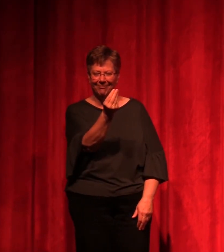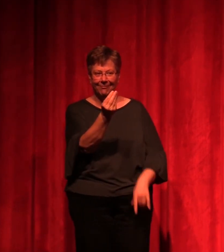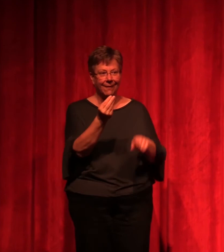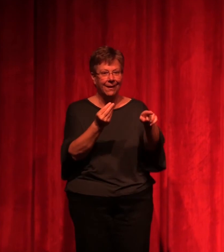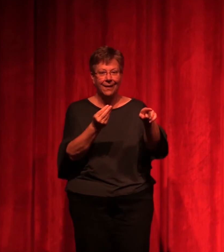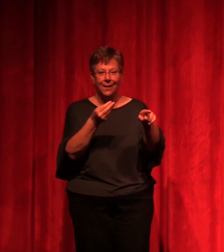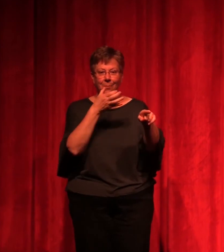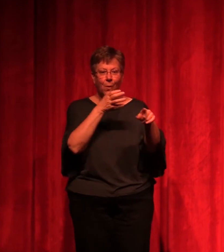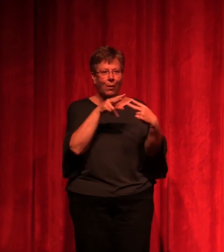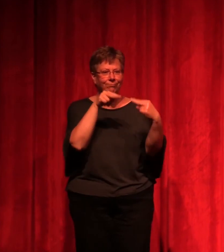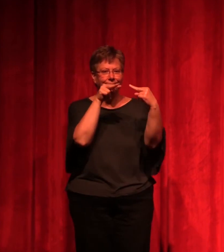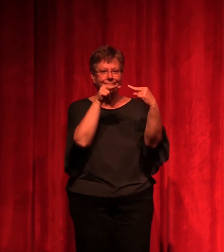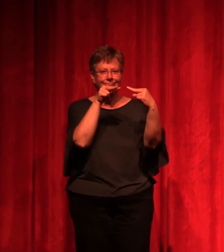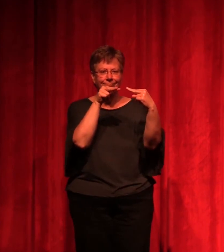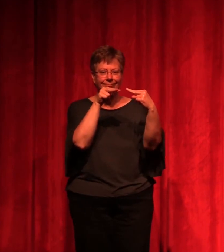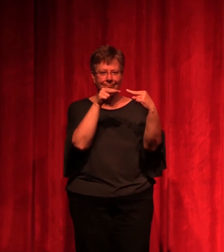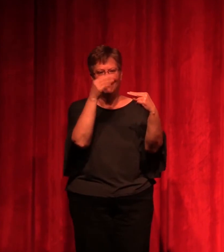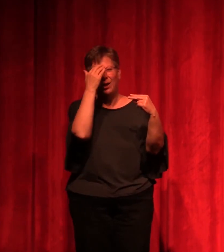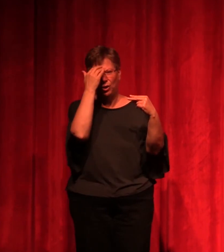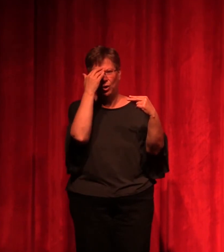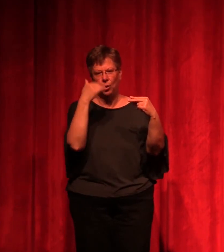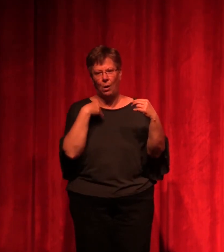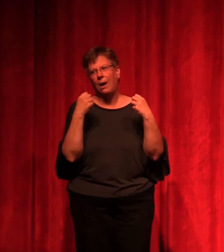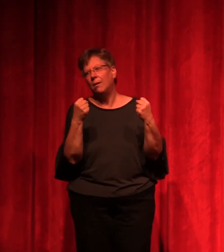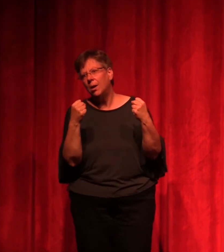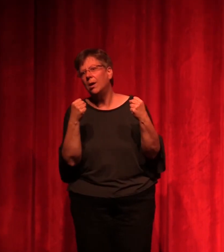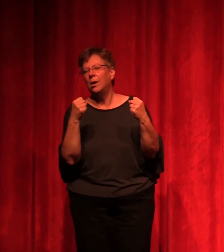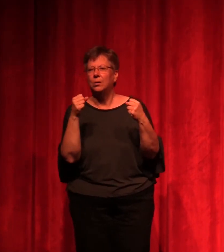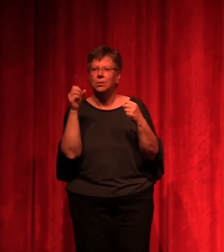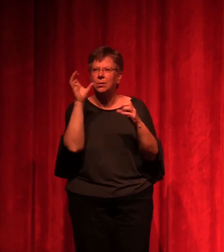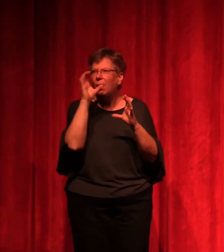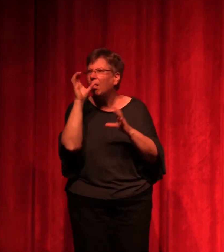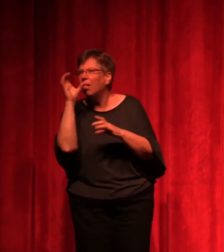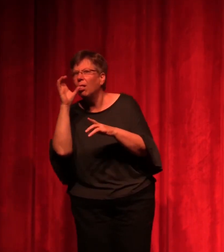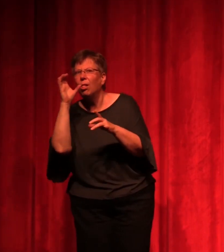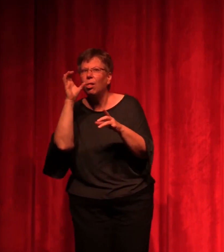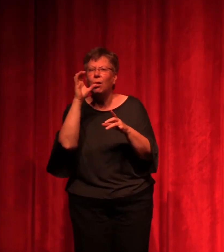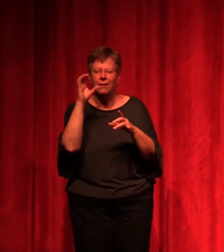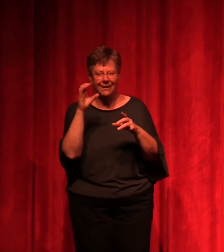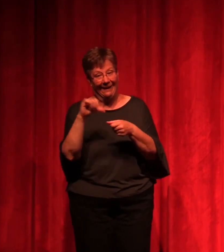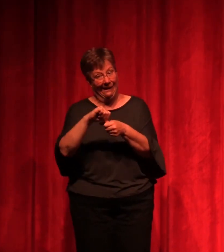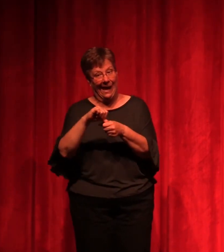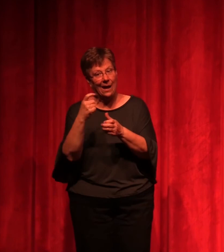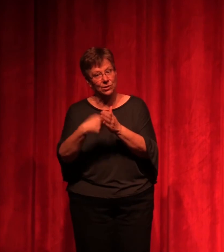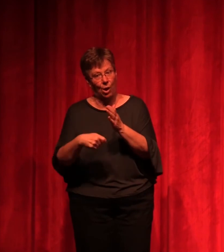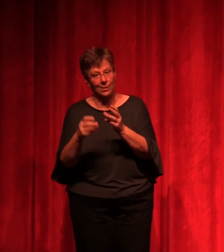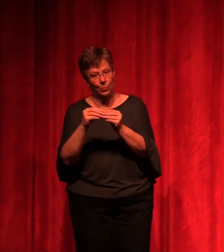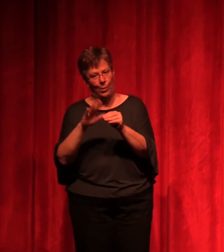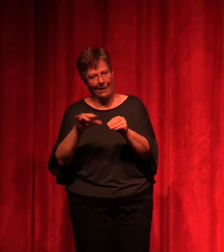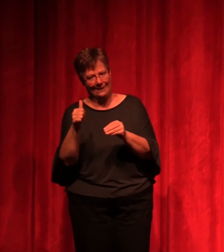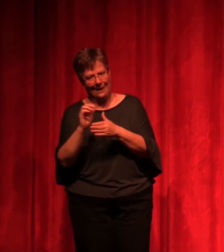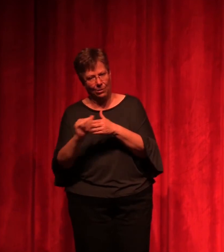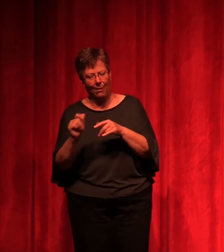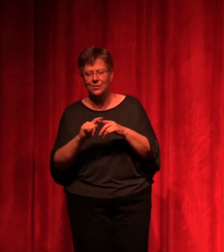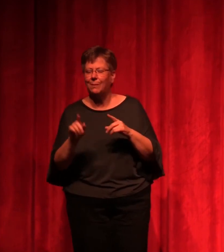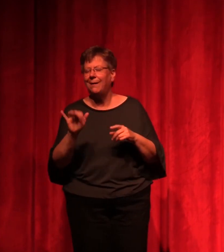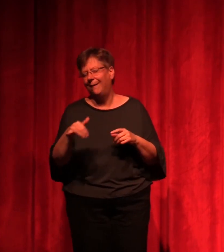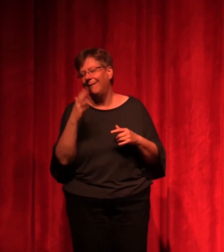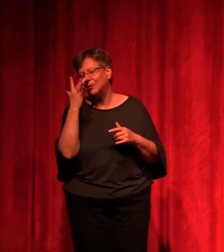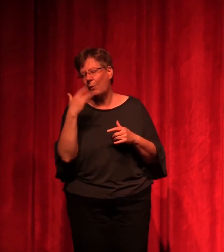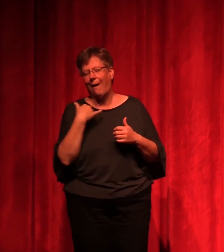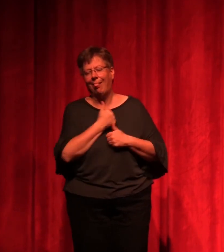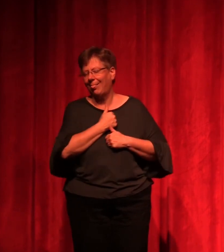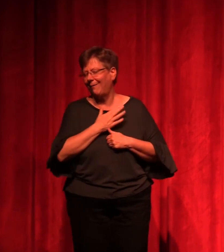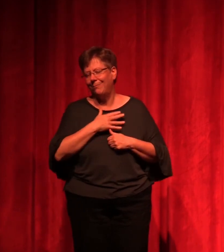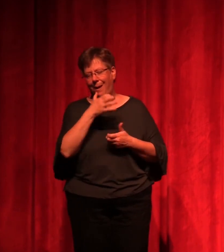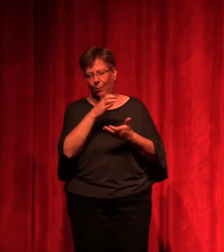And she and I both knew that I'd spent a lot more that day just in driving around, just in gas. And this is why I love my wife. She looks at that $10